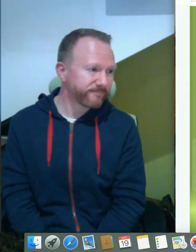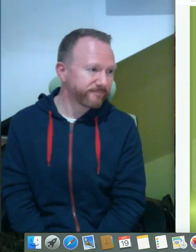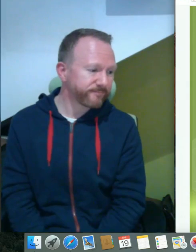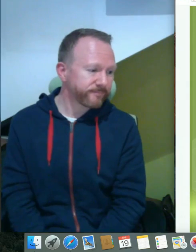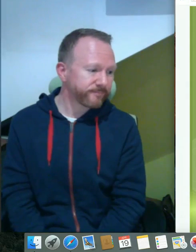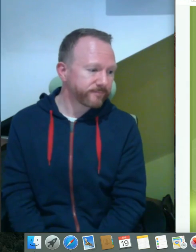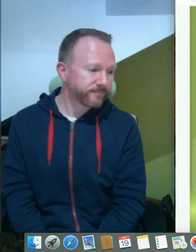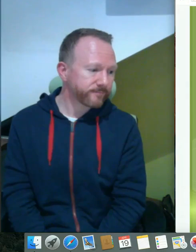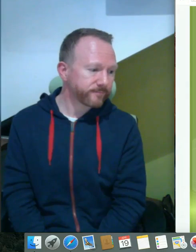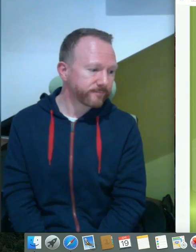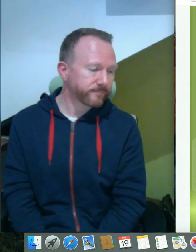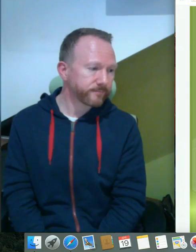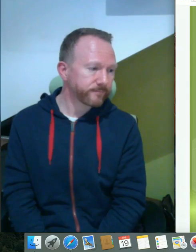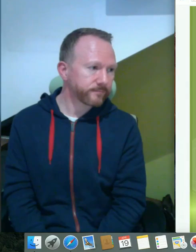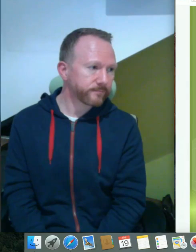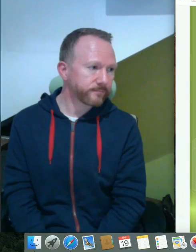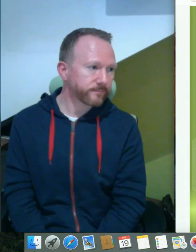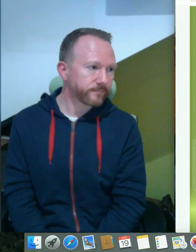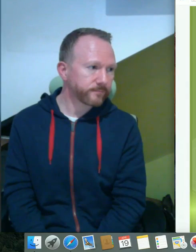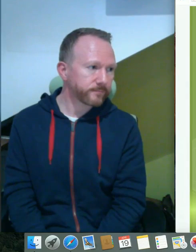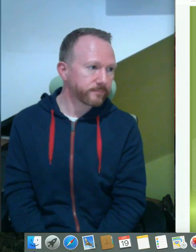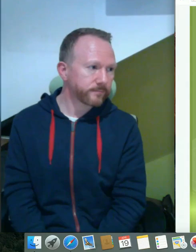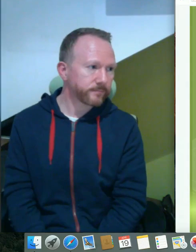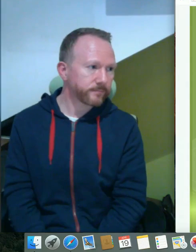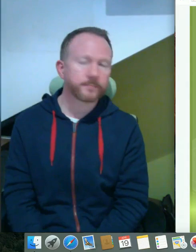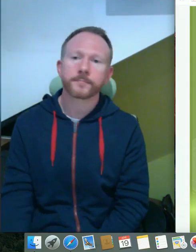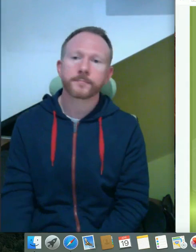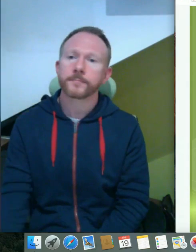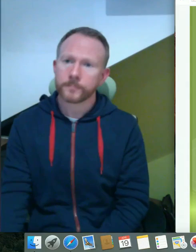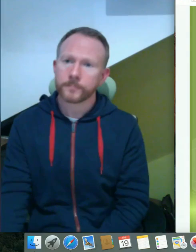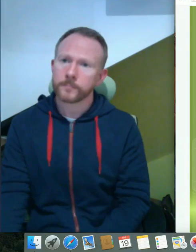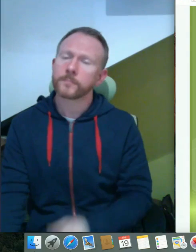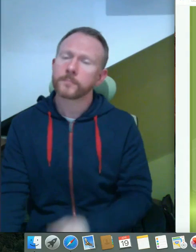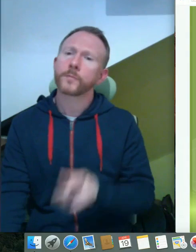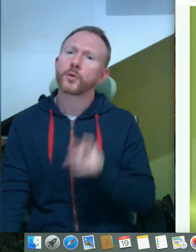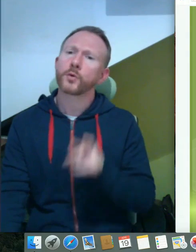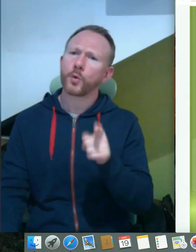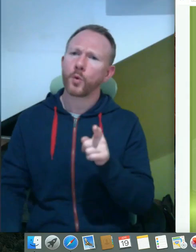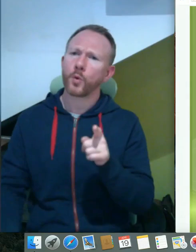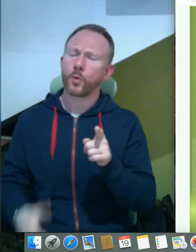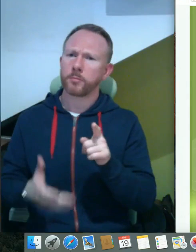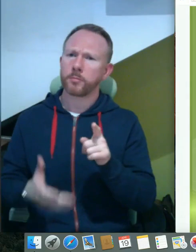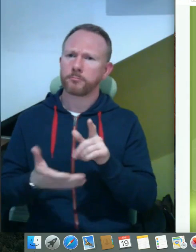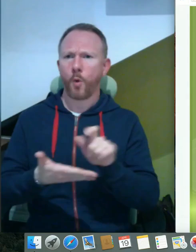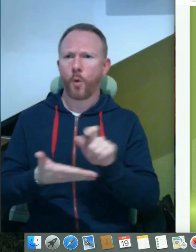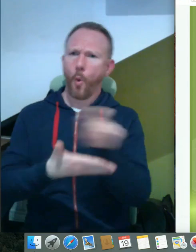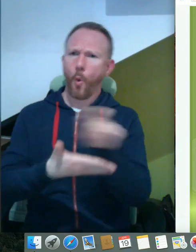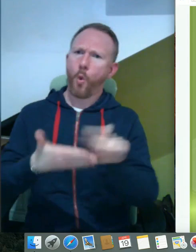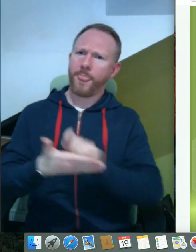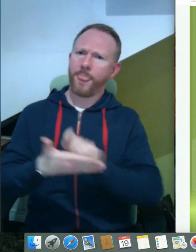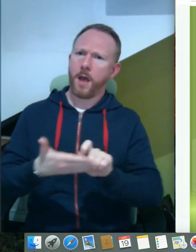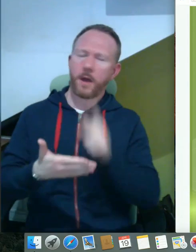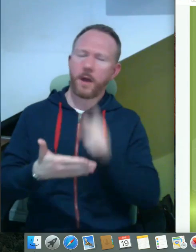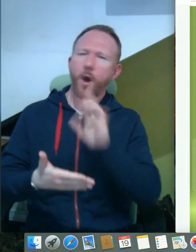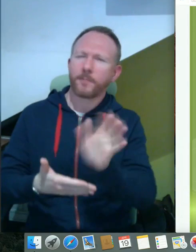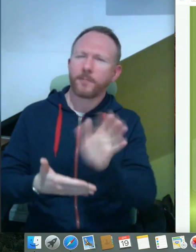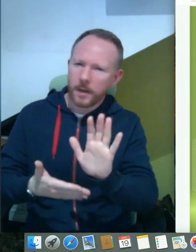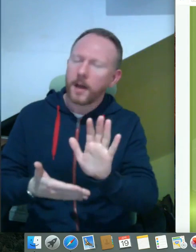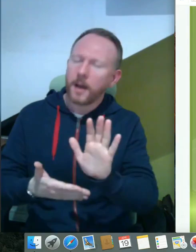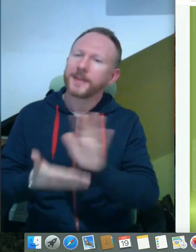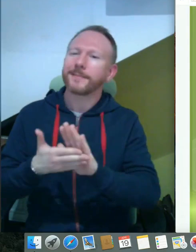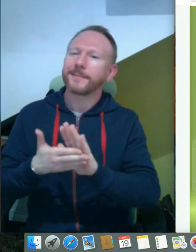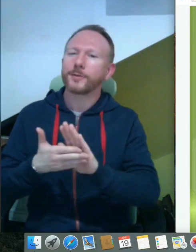the author, or not author, sorry, apologies, as the editor of this best practice document,